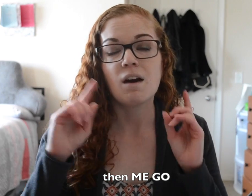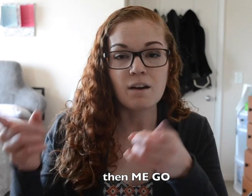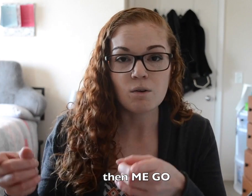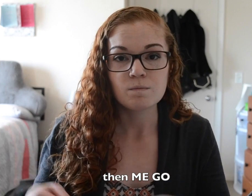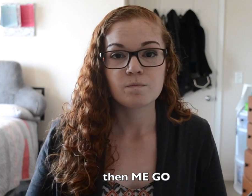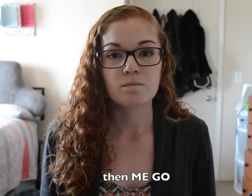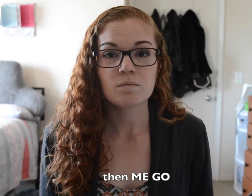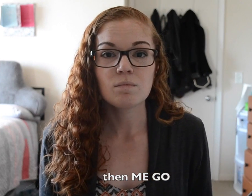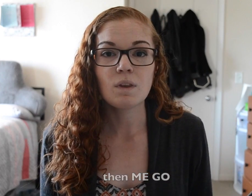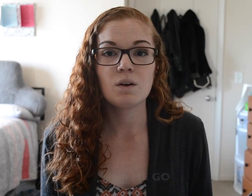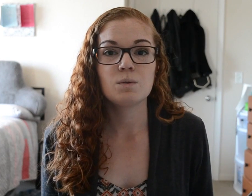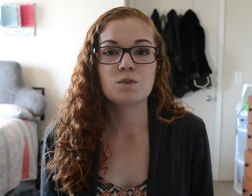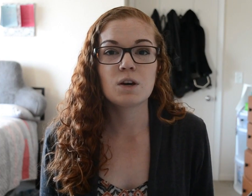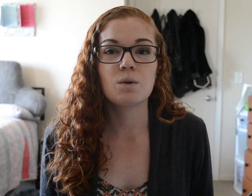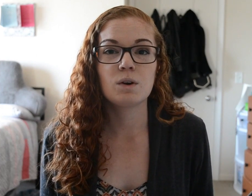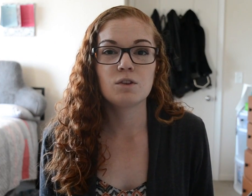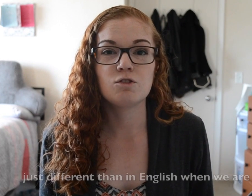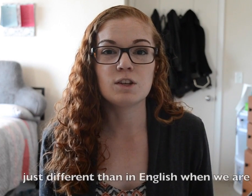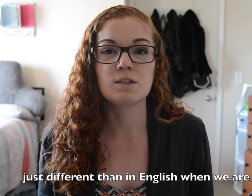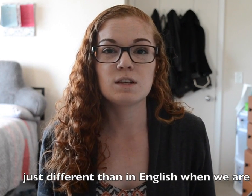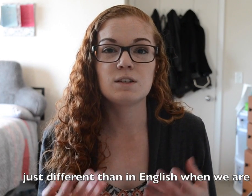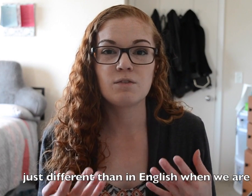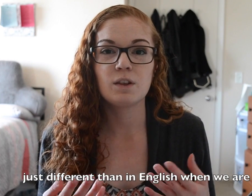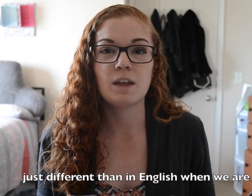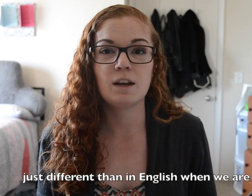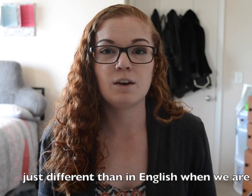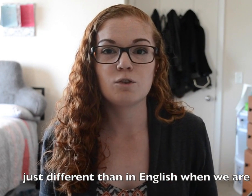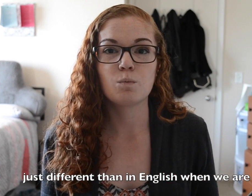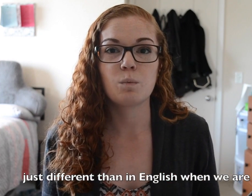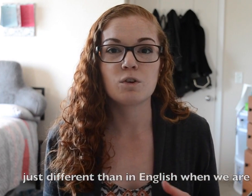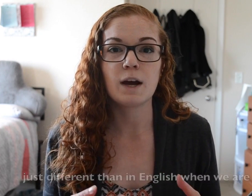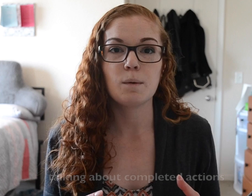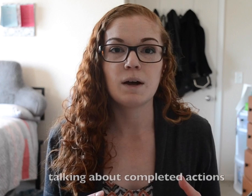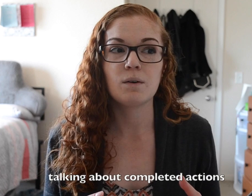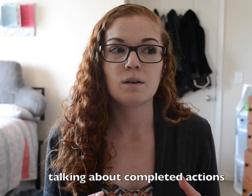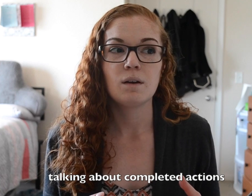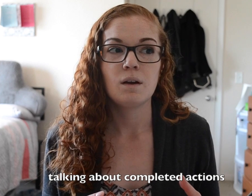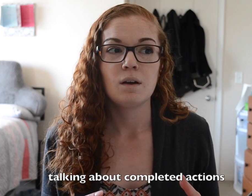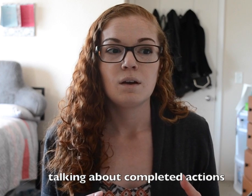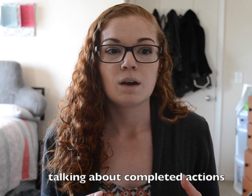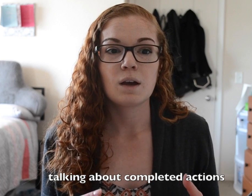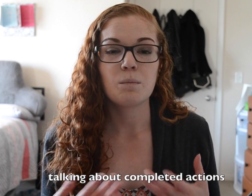go. Oh, so just different than in English when we're talking about